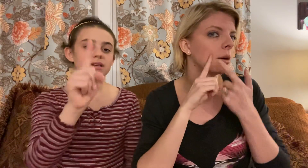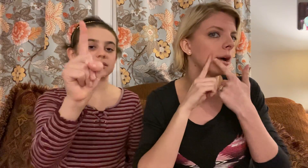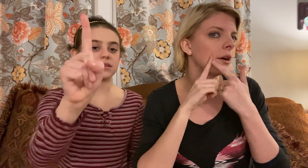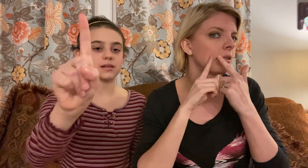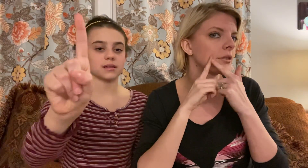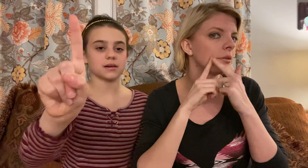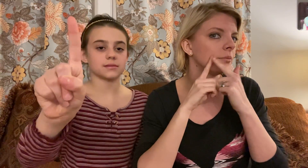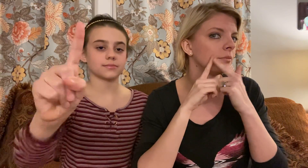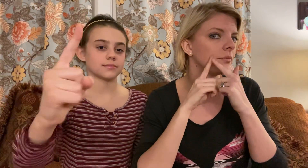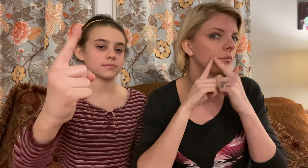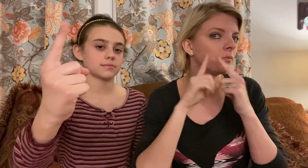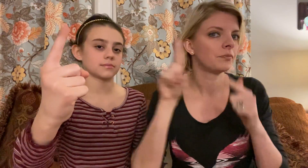mouth.